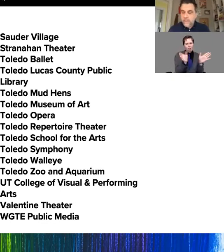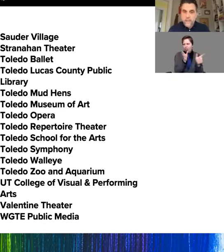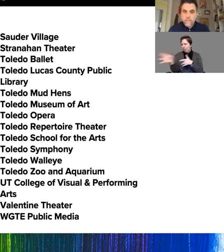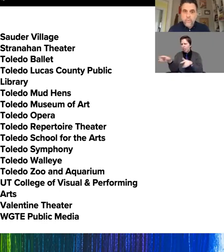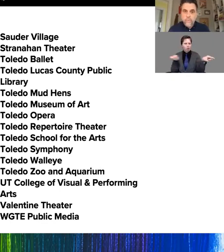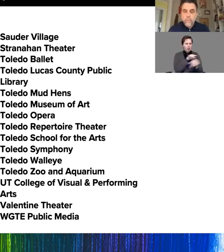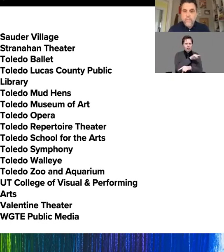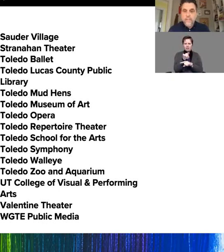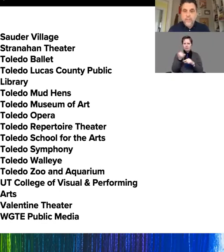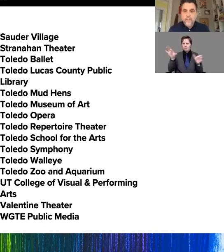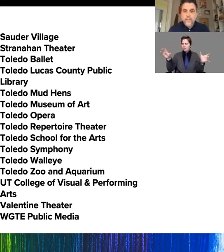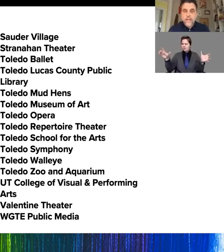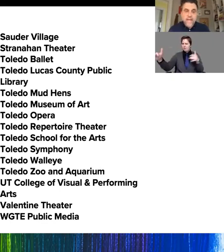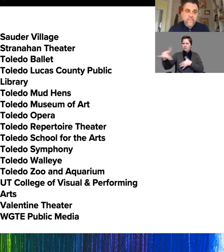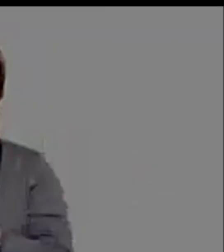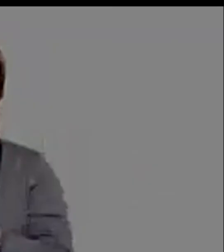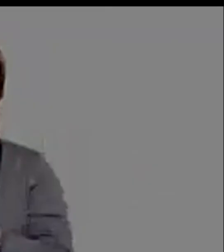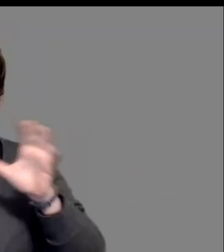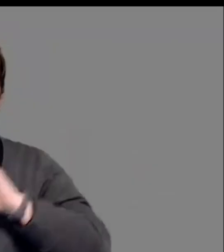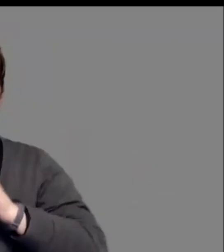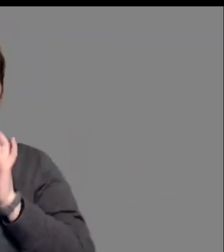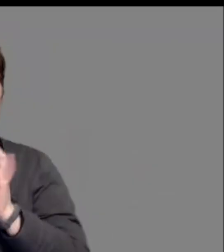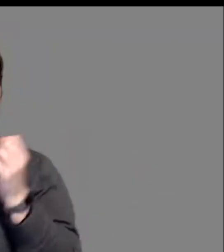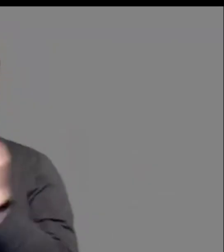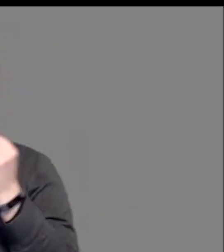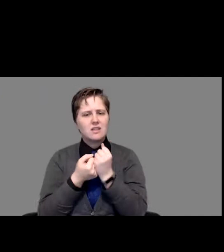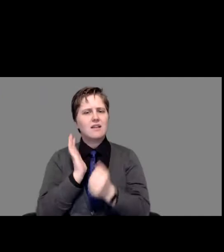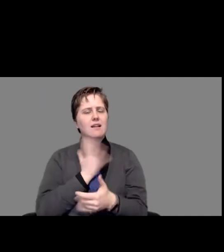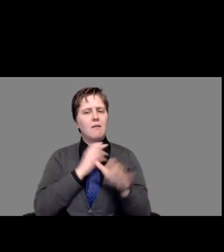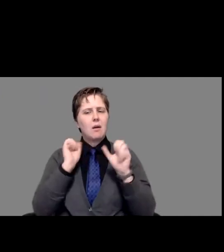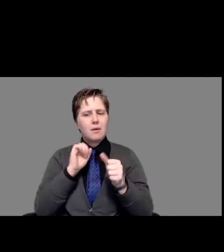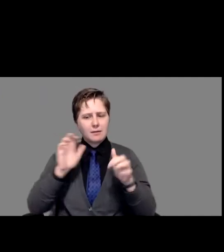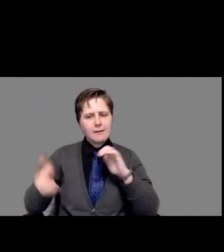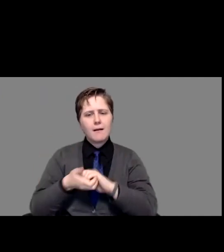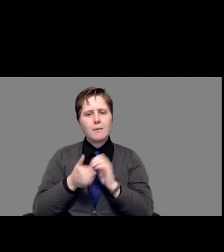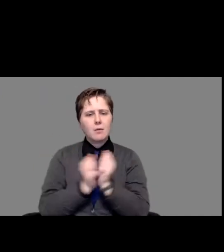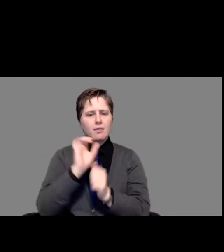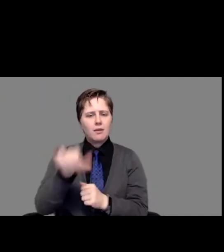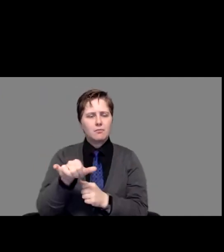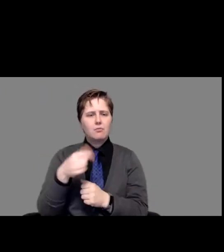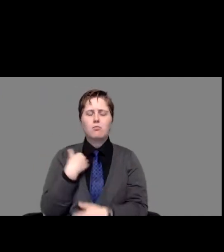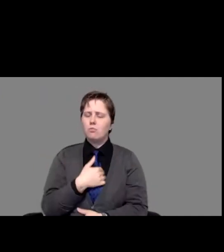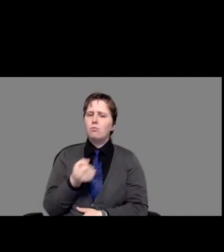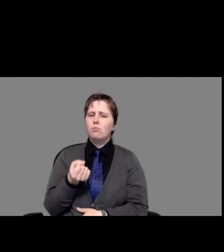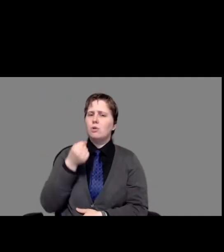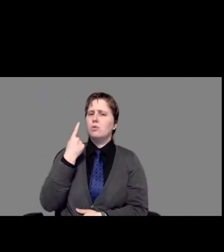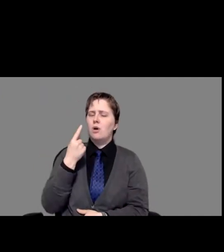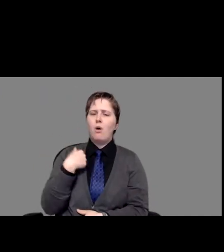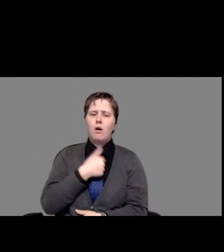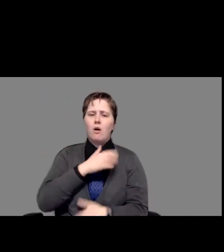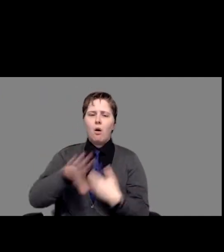to improve coordination, advocacy, and our ability to collaborate, because we understood that we all have